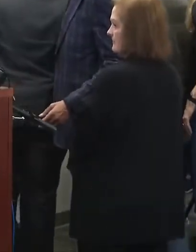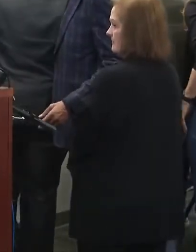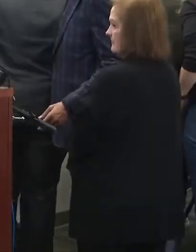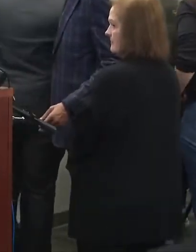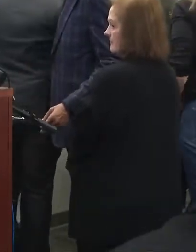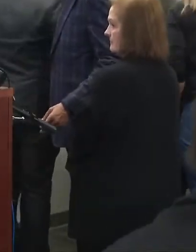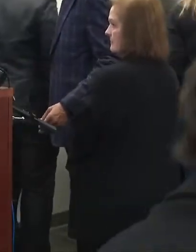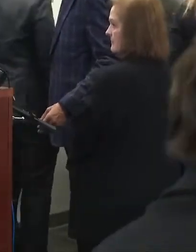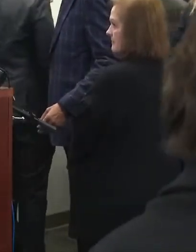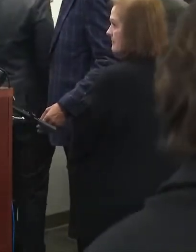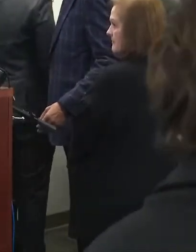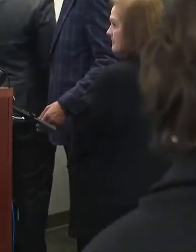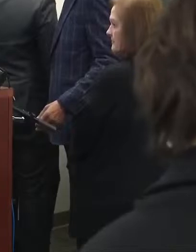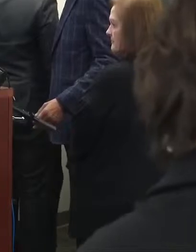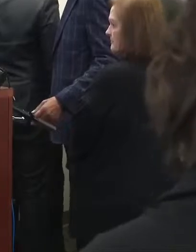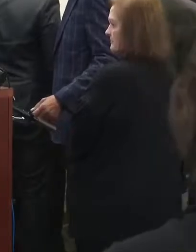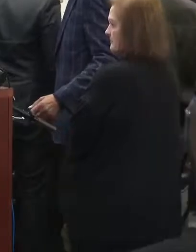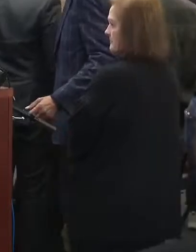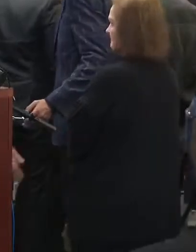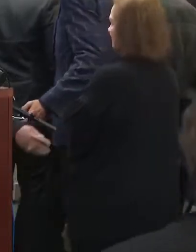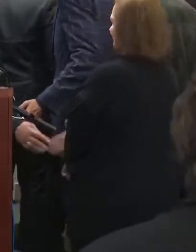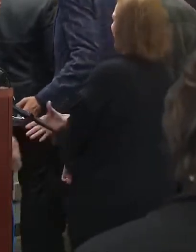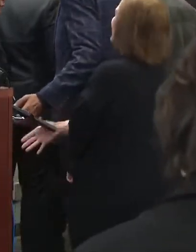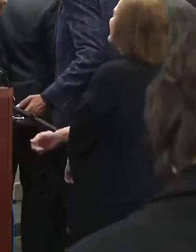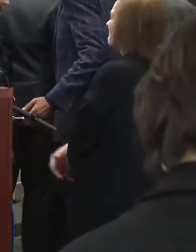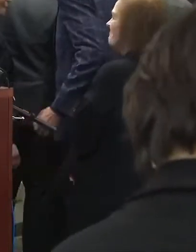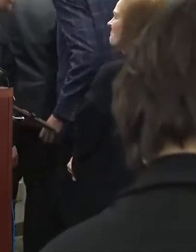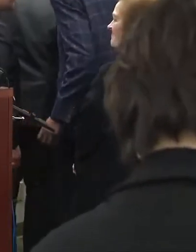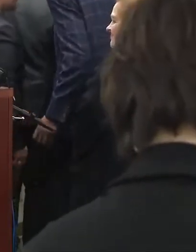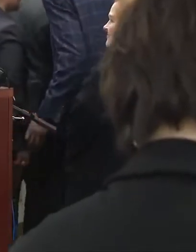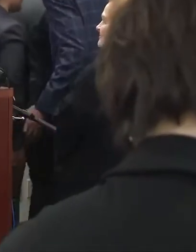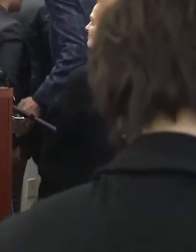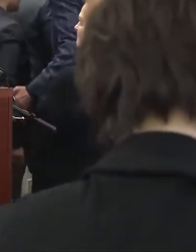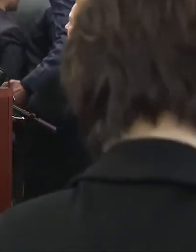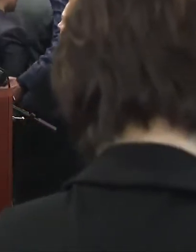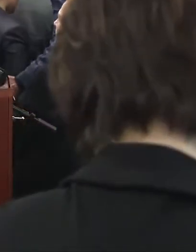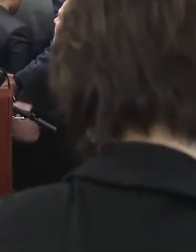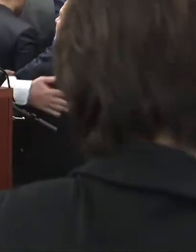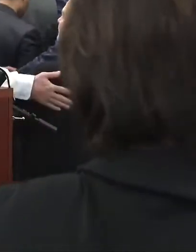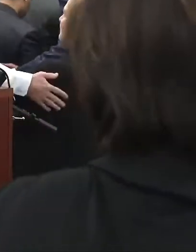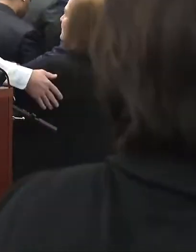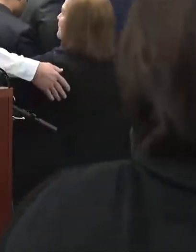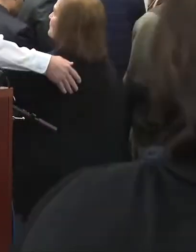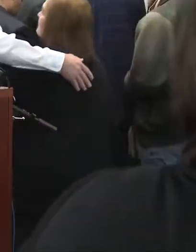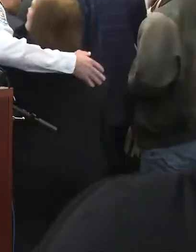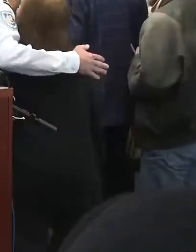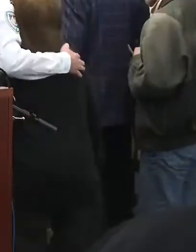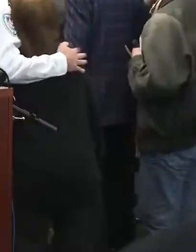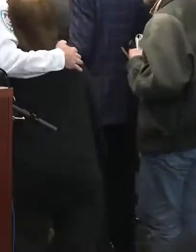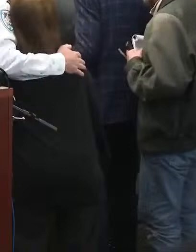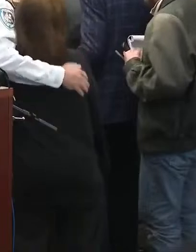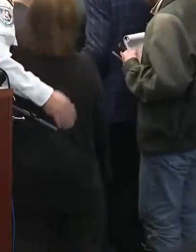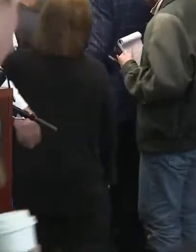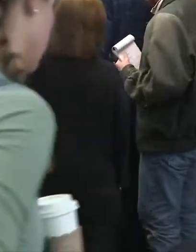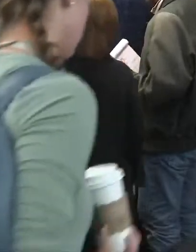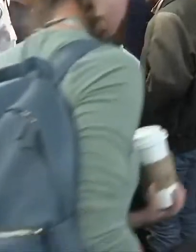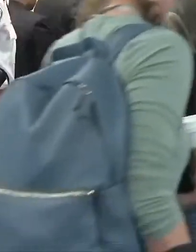Colonel, yeah. No, you good? No, I'm good. Yeah, yeah. I'm taking those. Oh, no, no, no. I'm giving them to the handler.